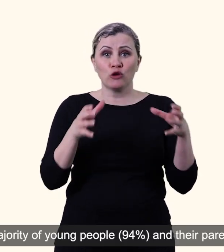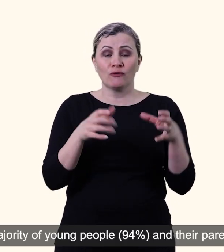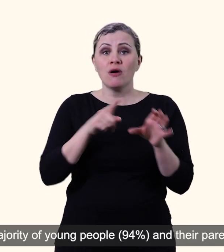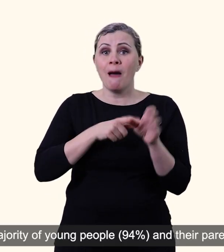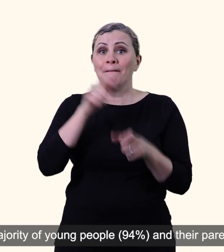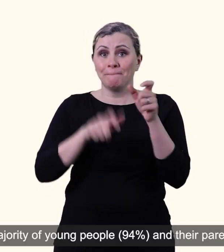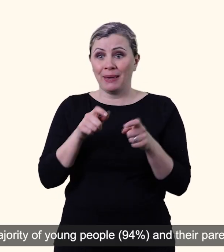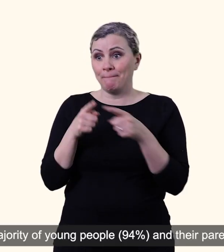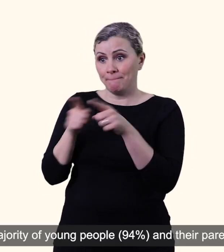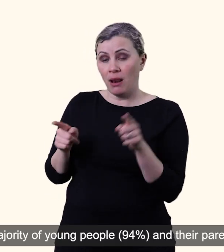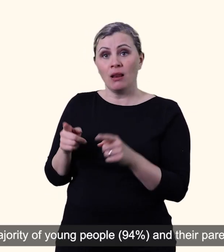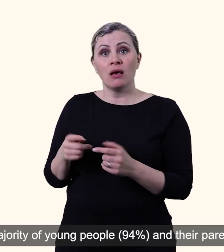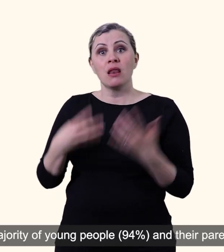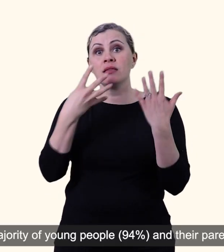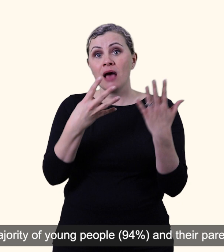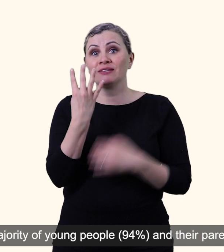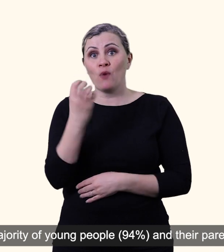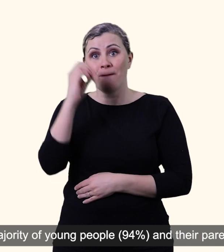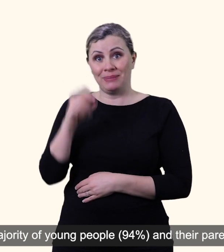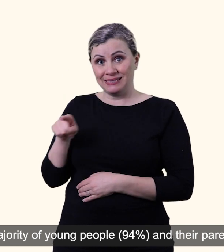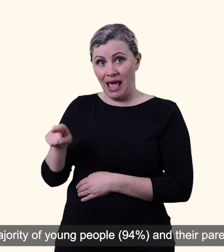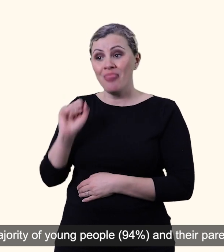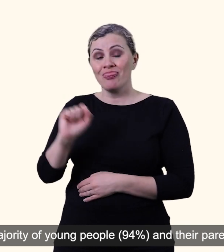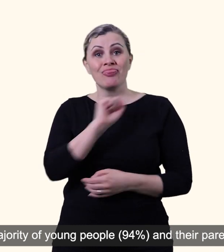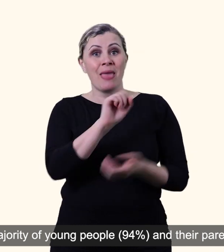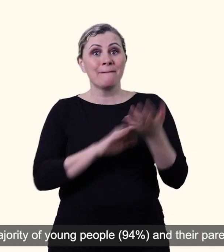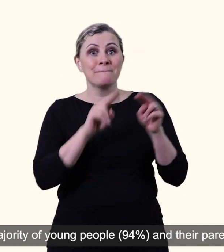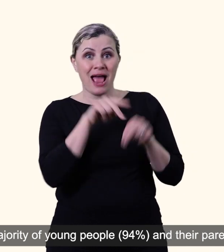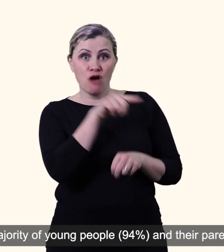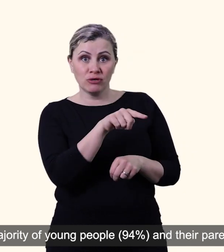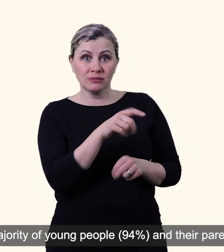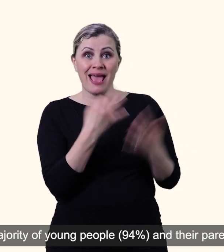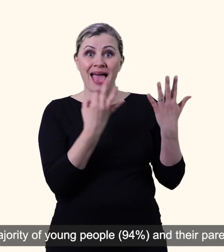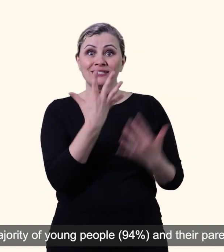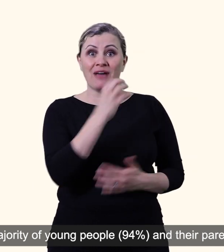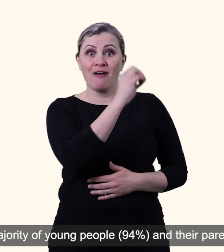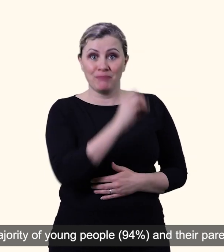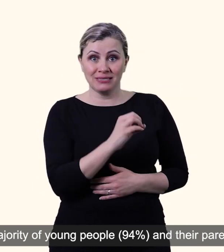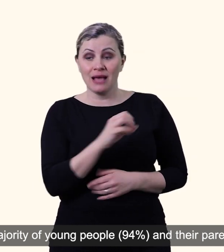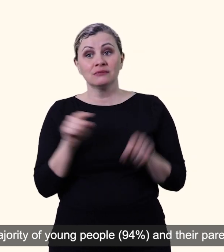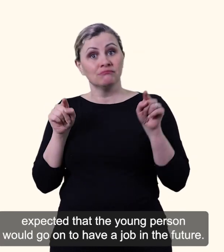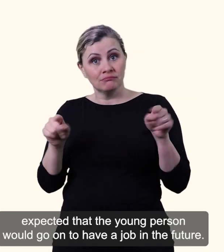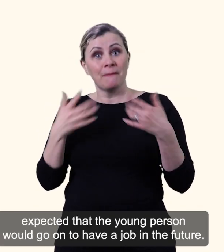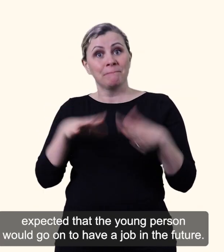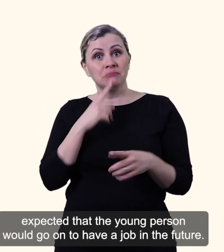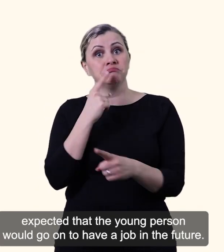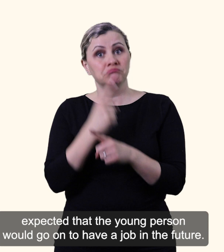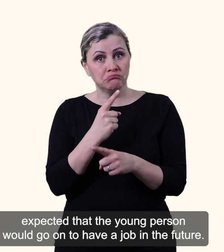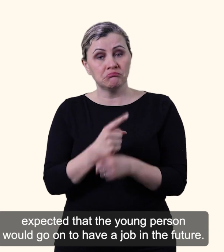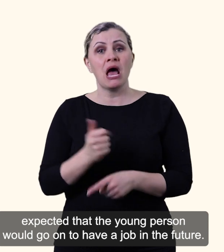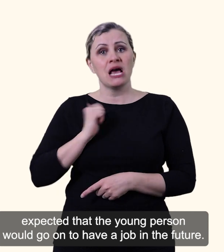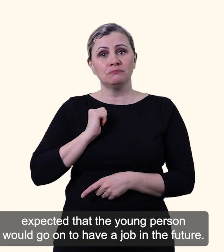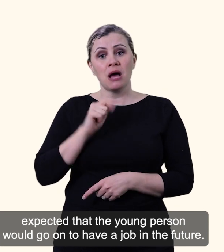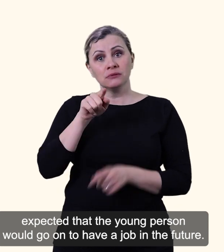The vast majority of young people, 94%, and their parents, 85%, expected that the